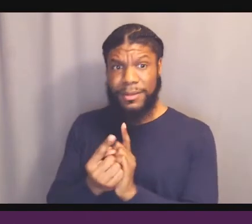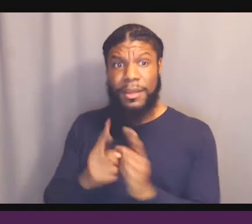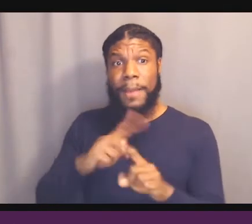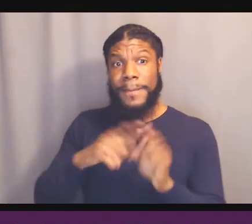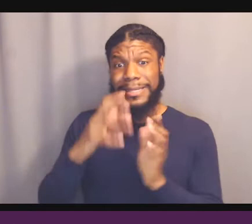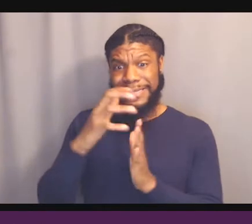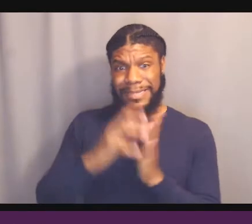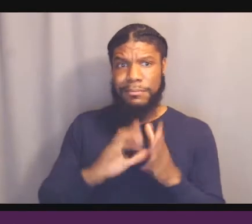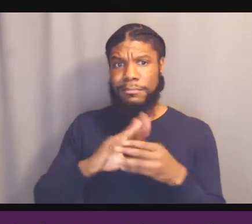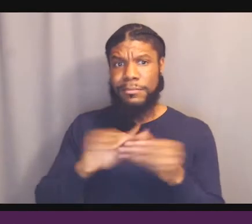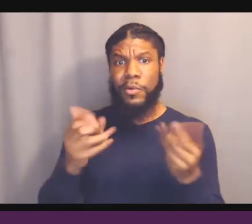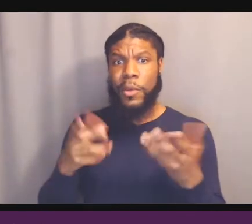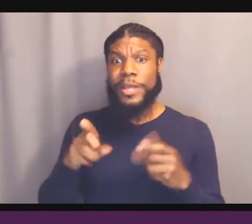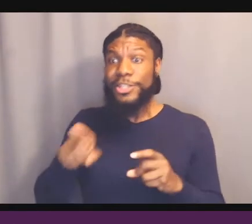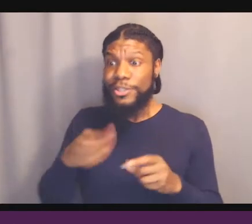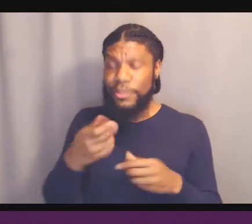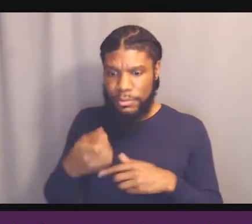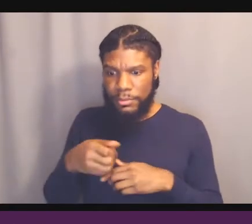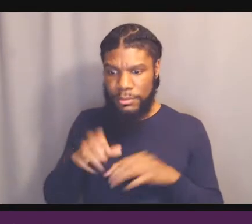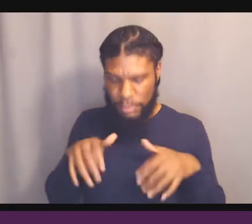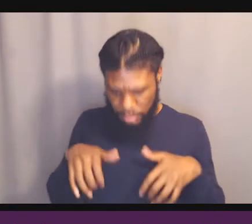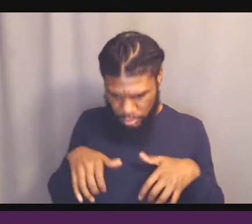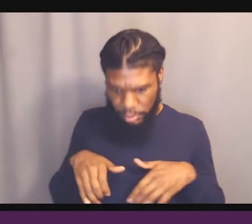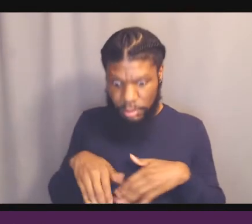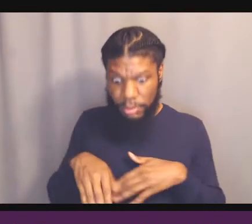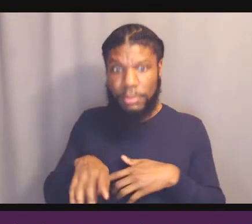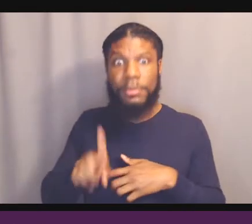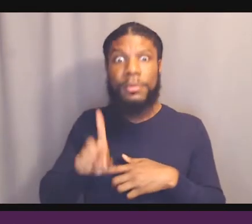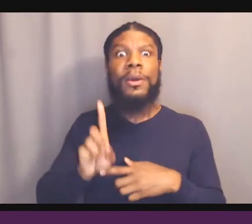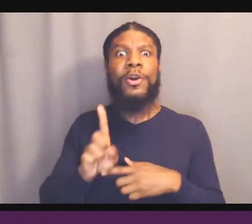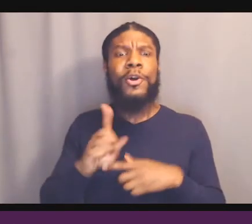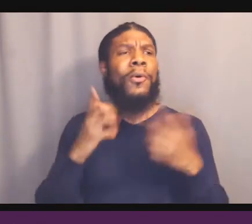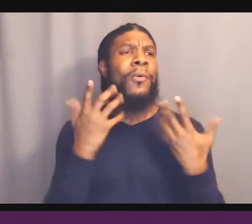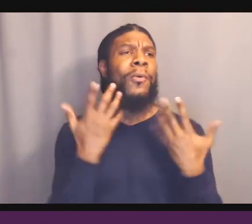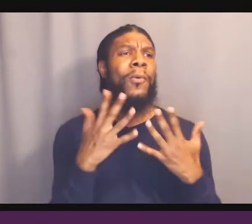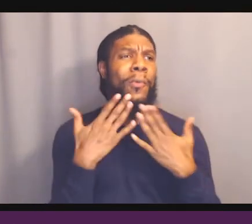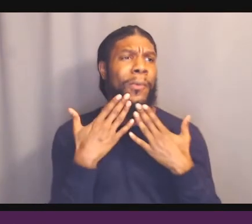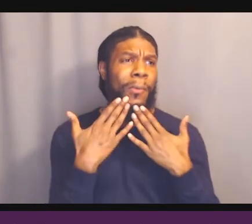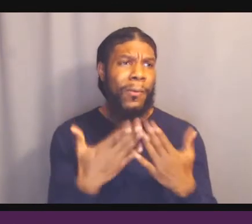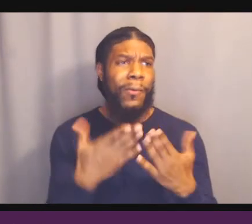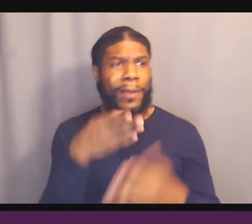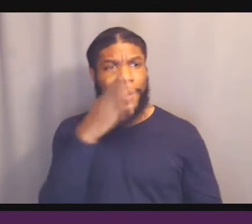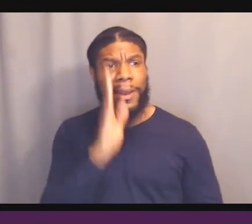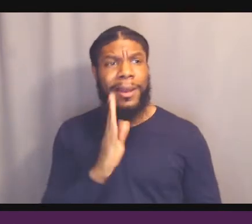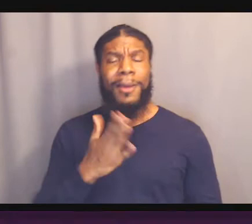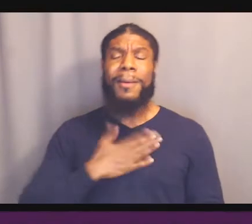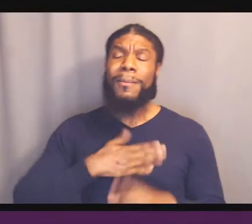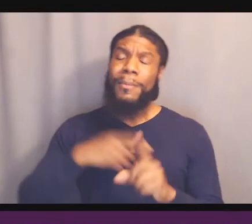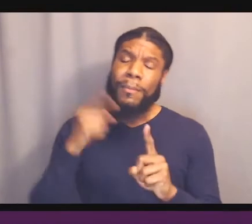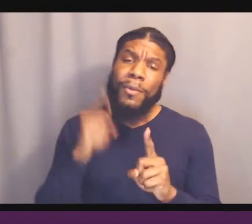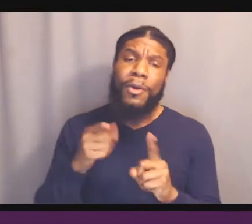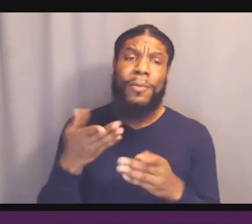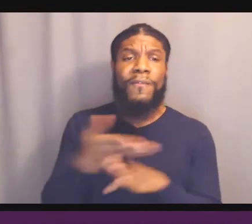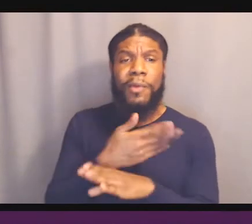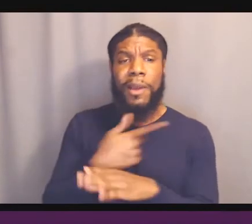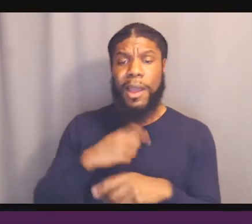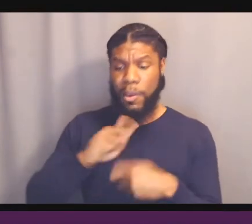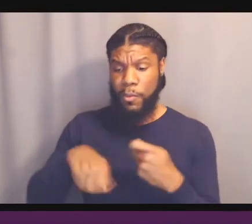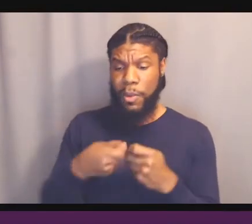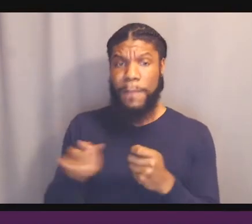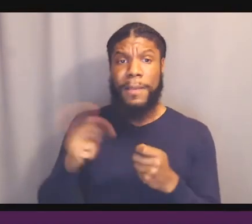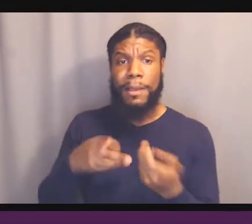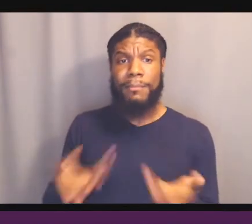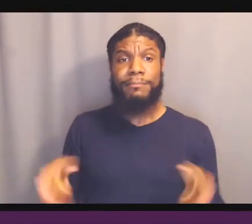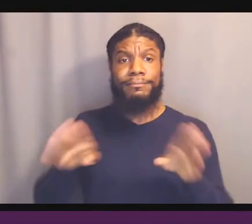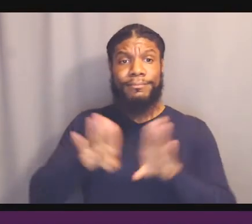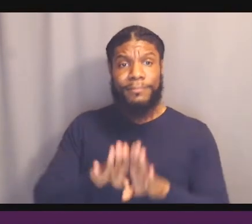made straight, she glorified God. And all I'm trying to tell you before I close this little message is that we have to